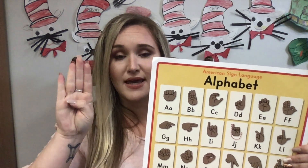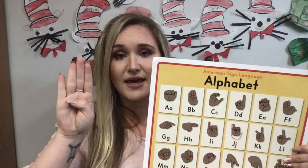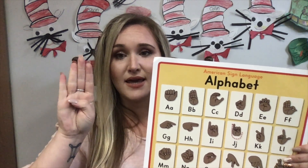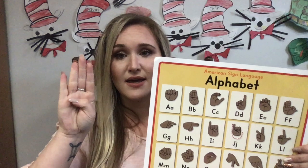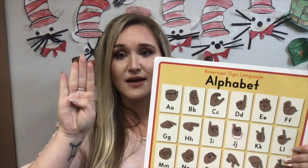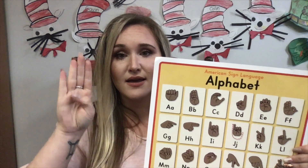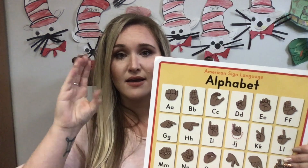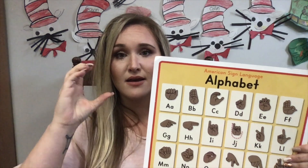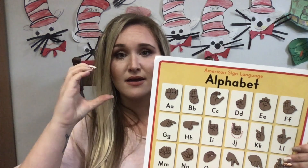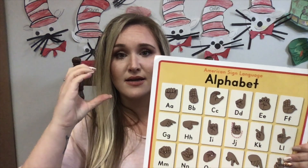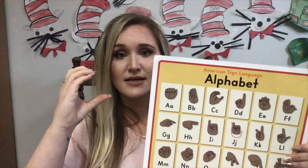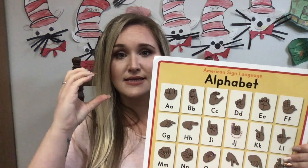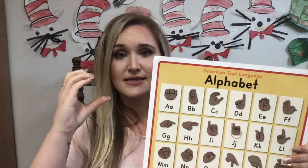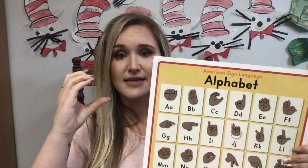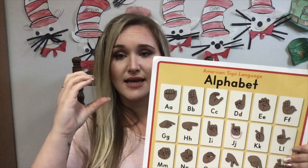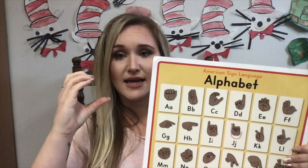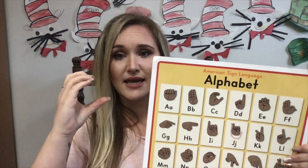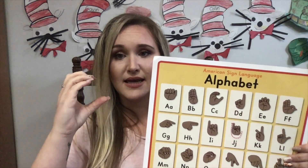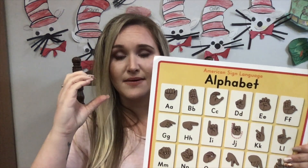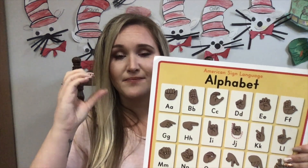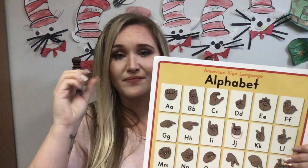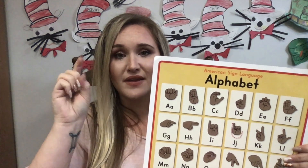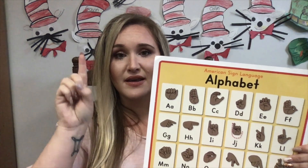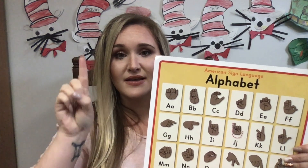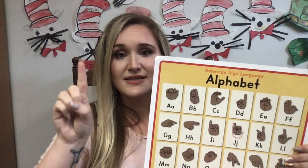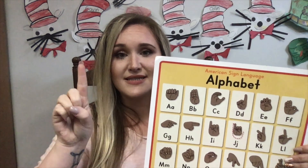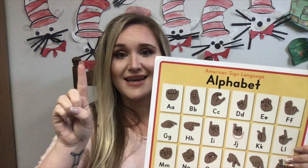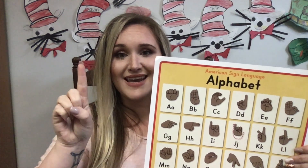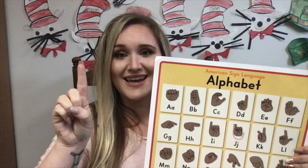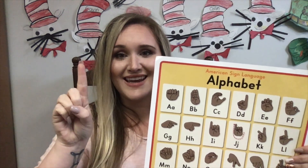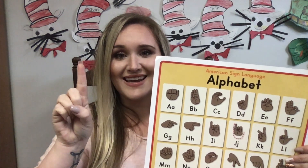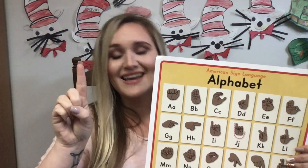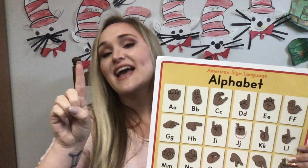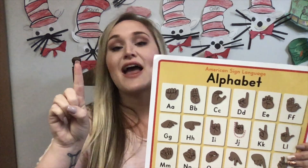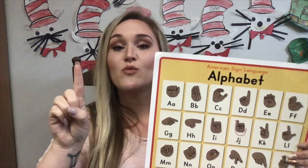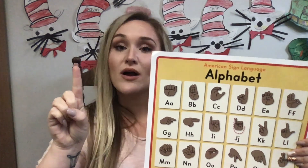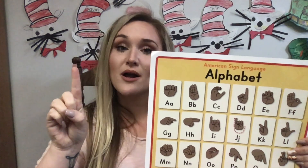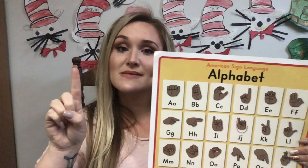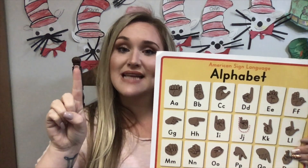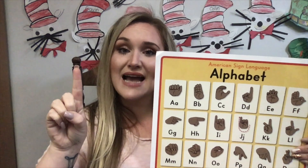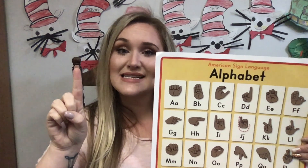B, C, D. And what comes next?